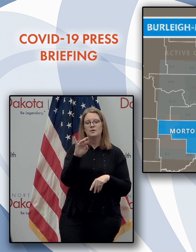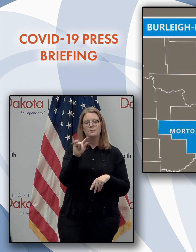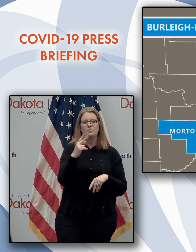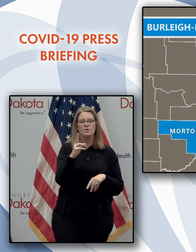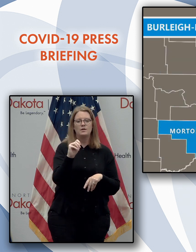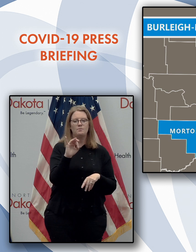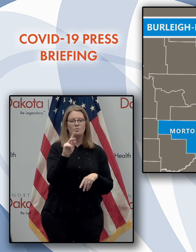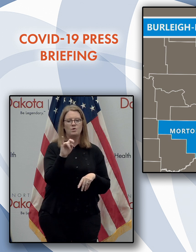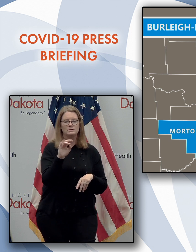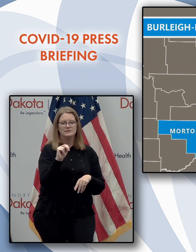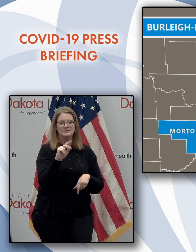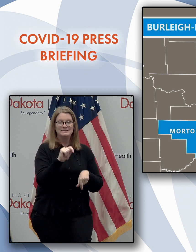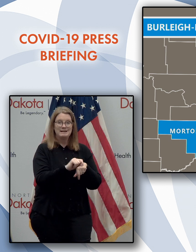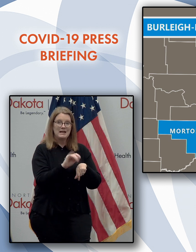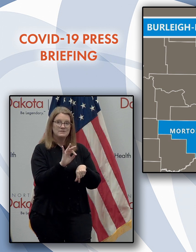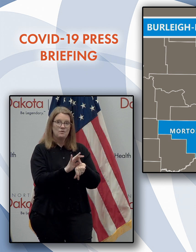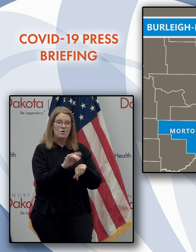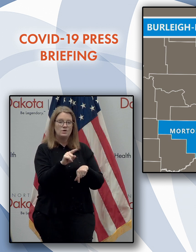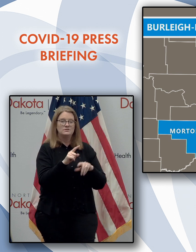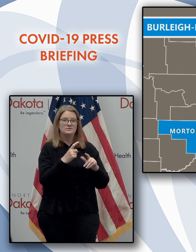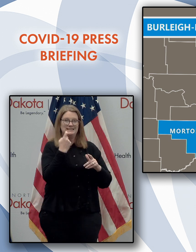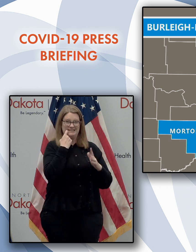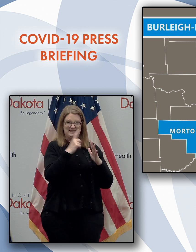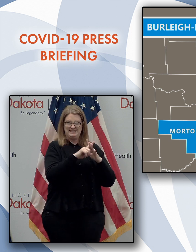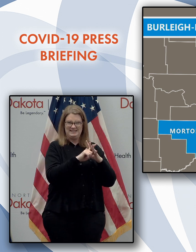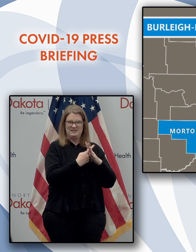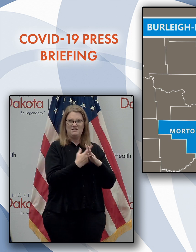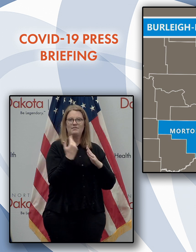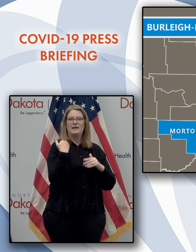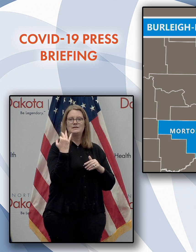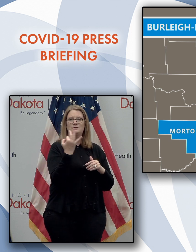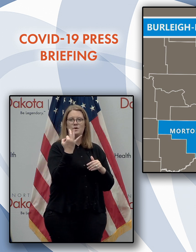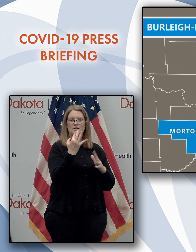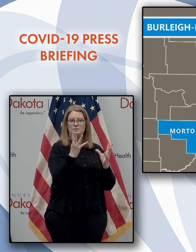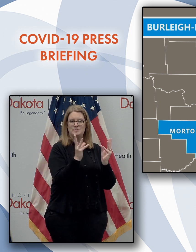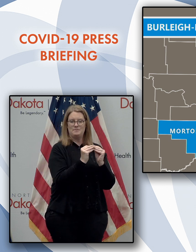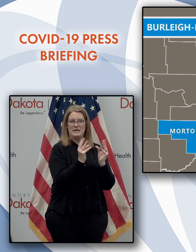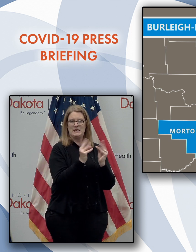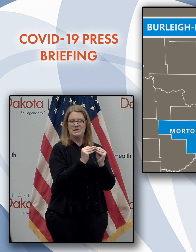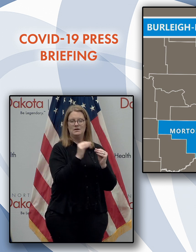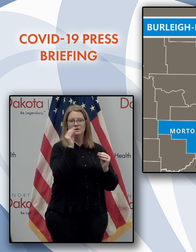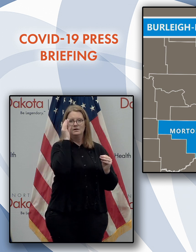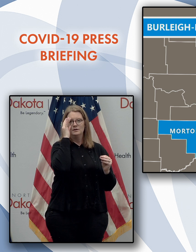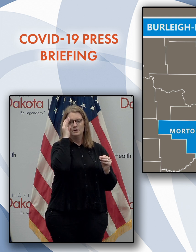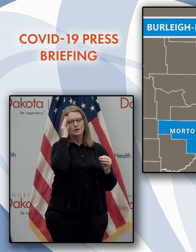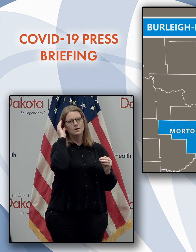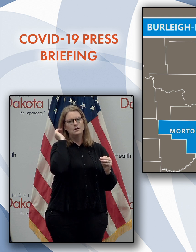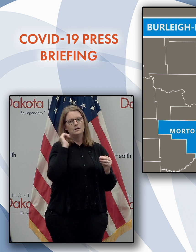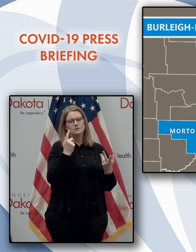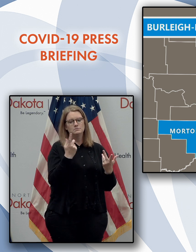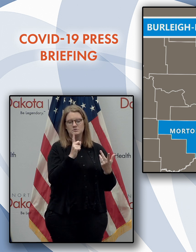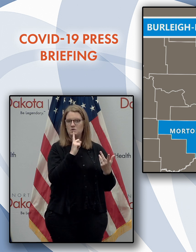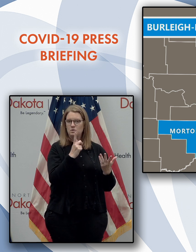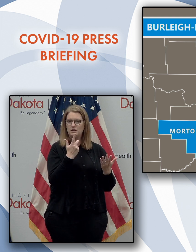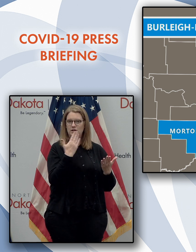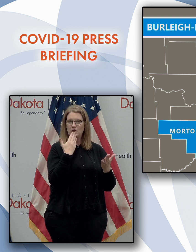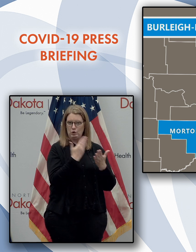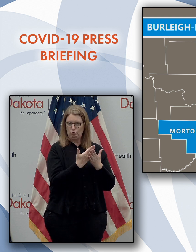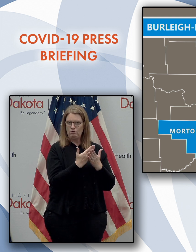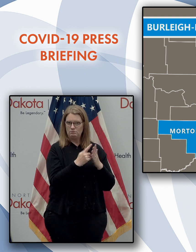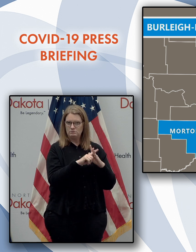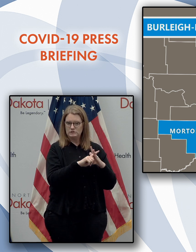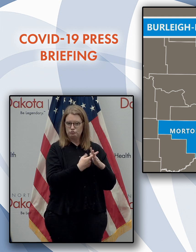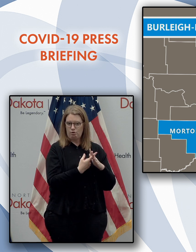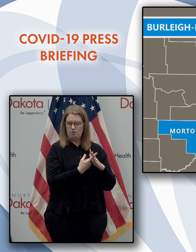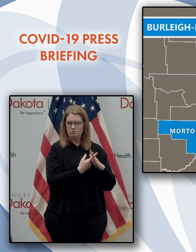Force, again, they had kickoff meeting last Friday. They're off to a strong start. And of course,